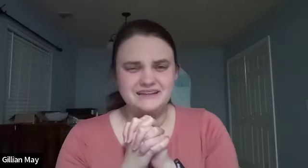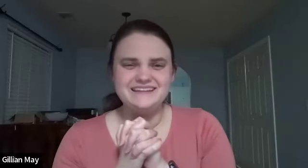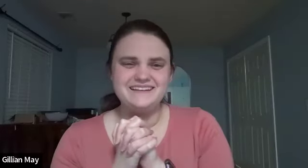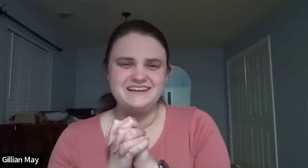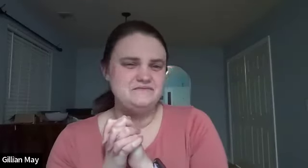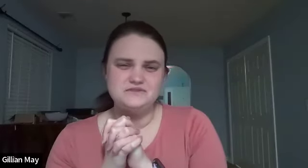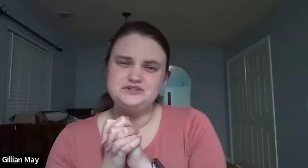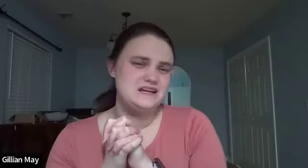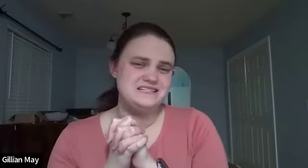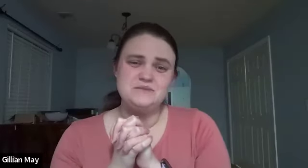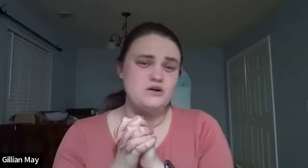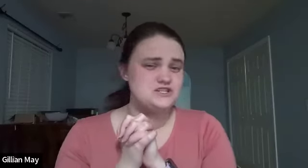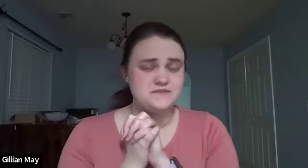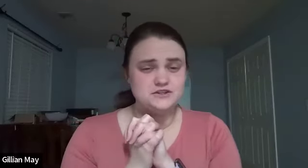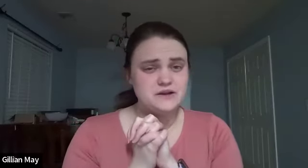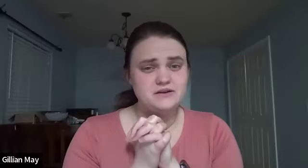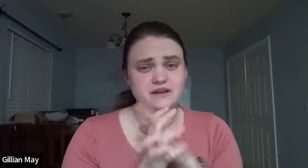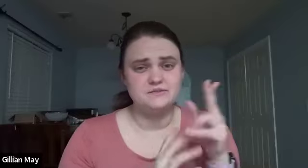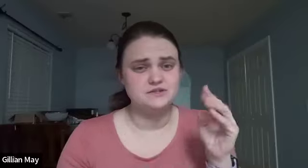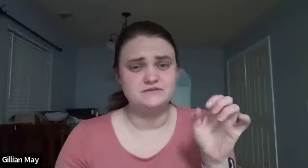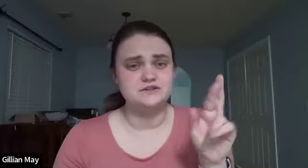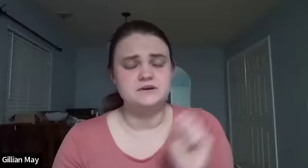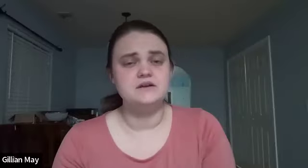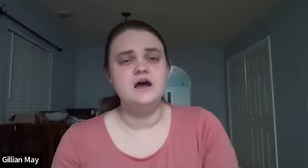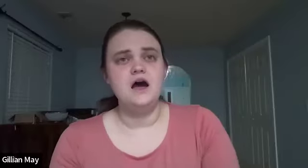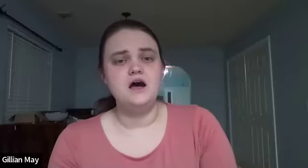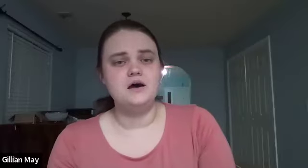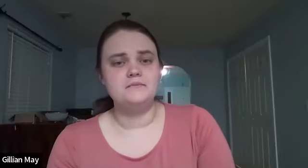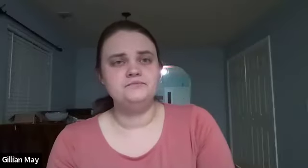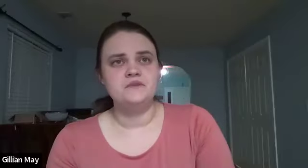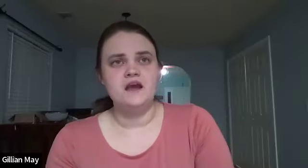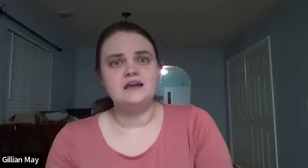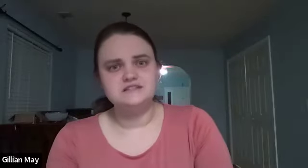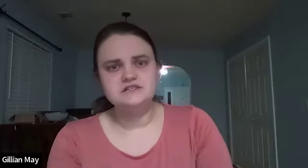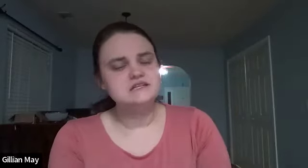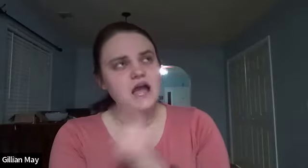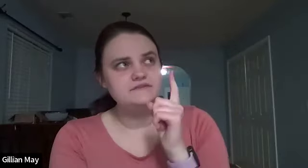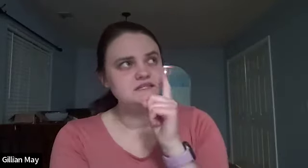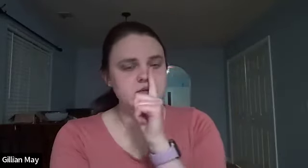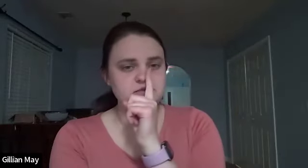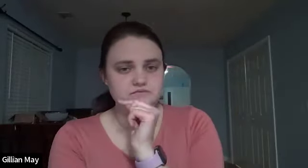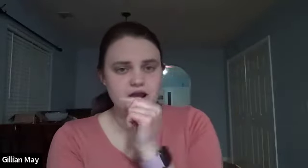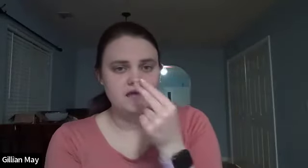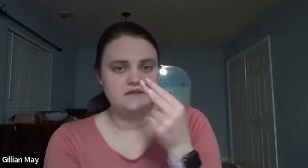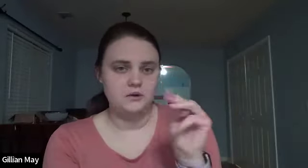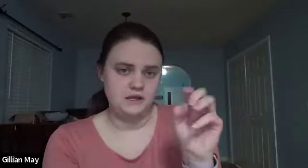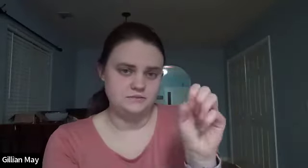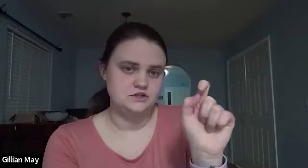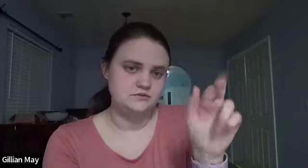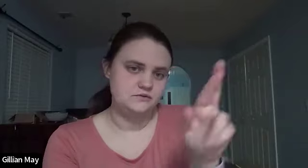Probably like I see them all just finger spelled, hamster, finger spelled. I have seen some people do rat and then go hamster